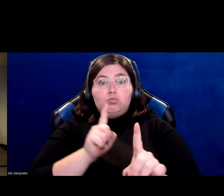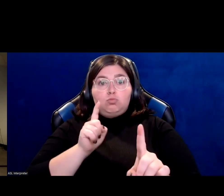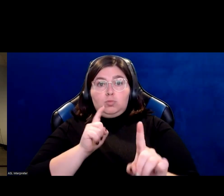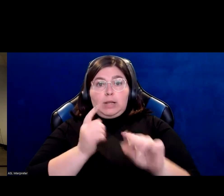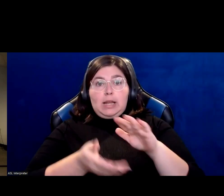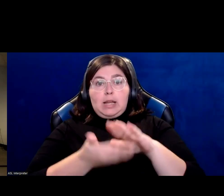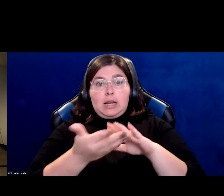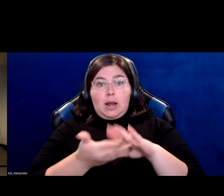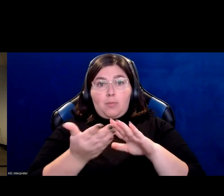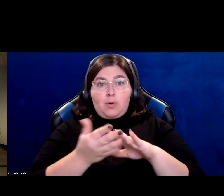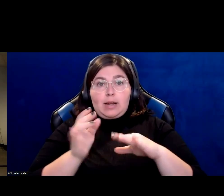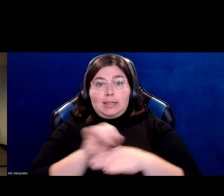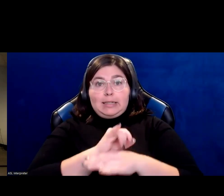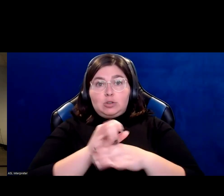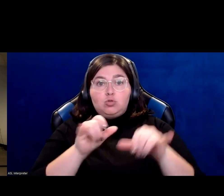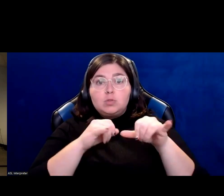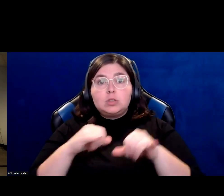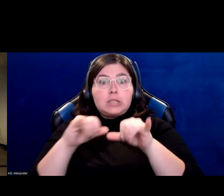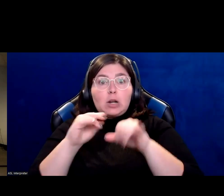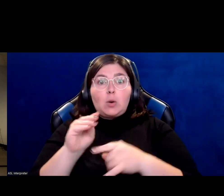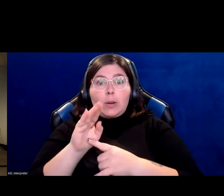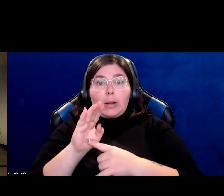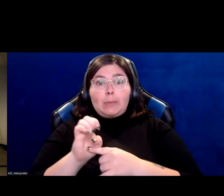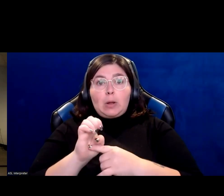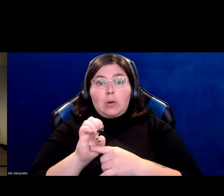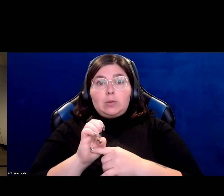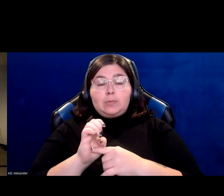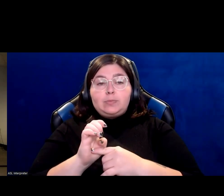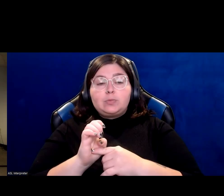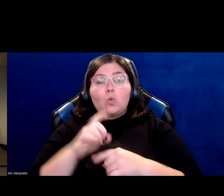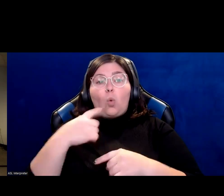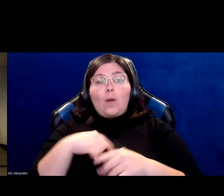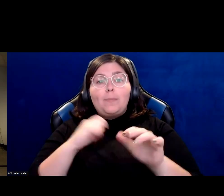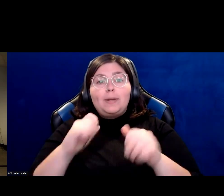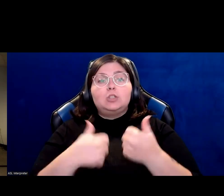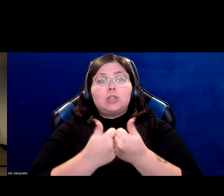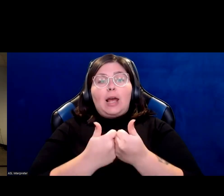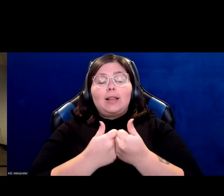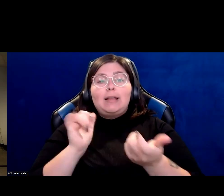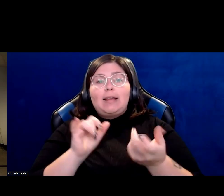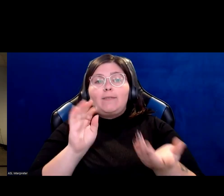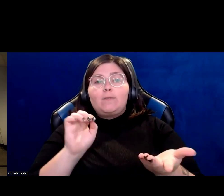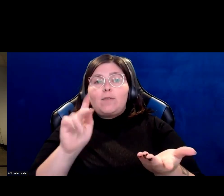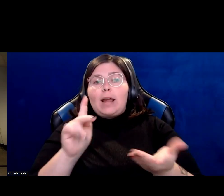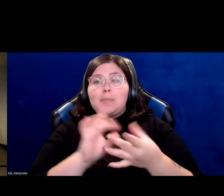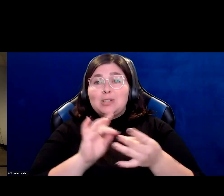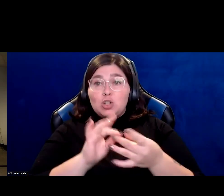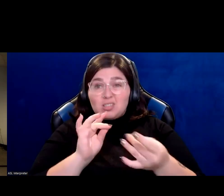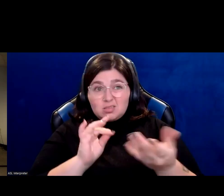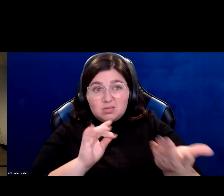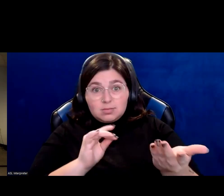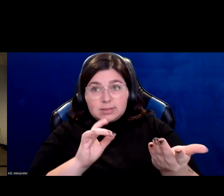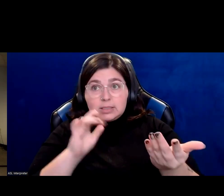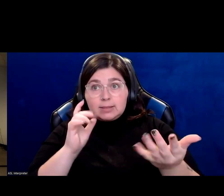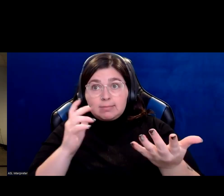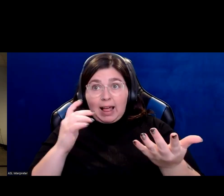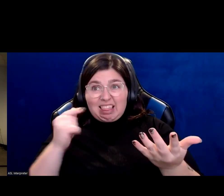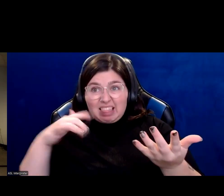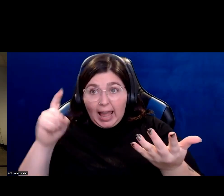operate in an industry standard mode, we have been challenged, as Frank alluded to get the lead out, get the job done.